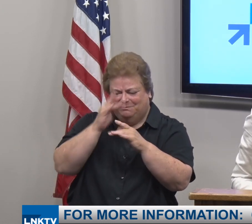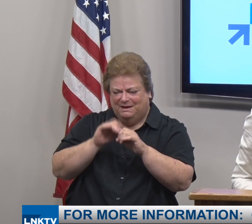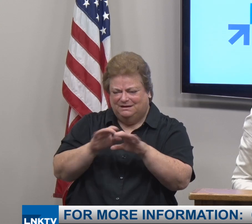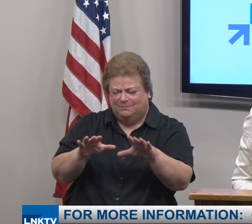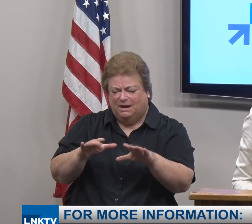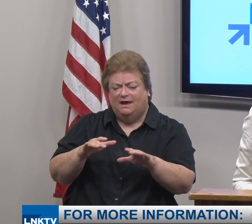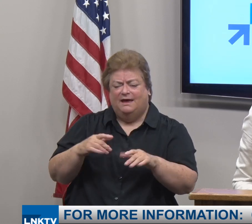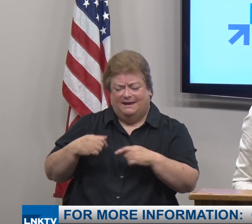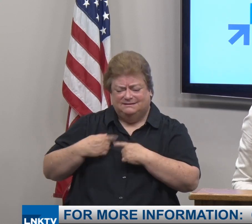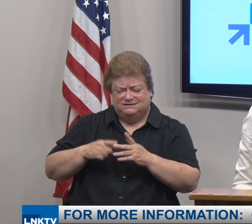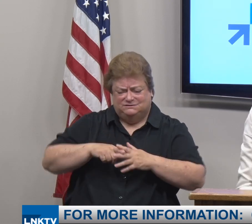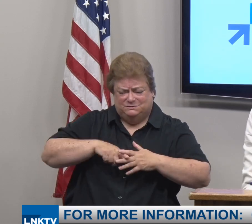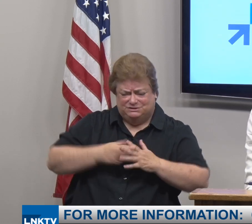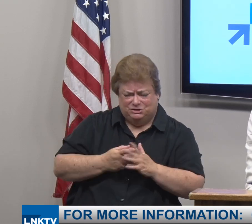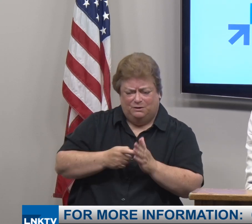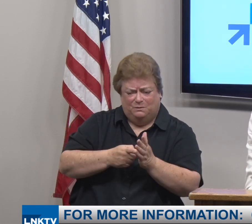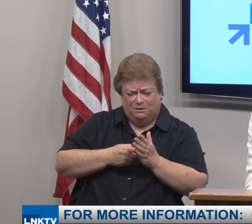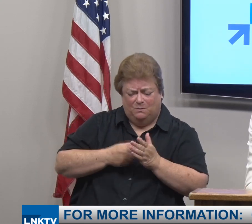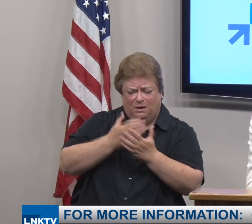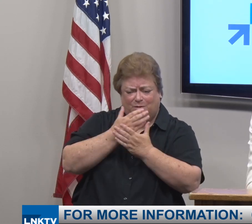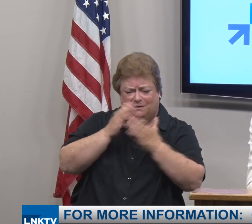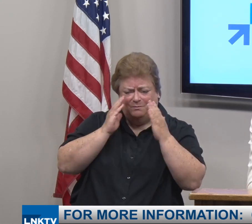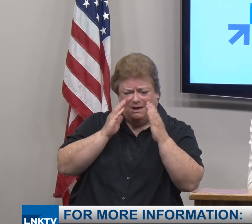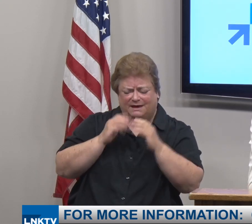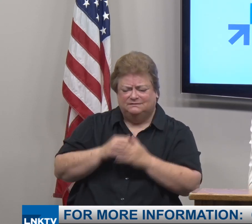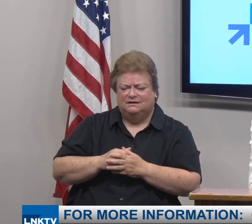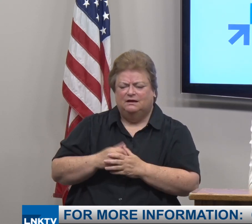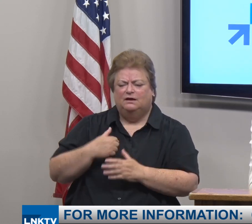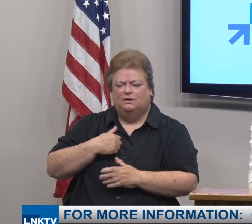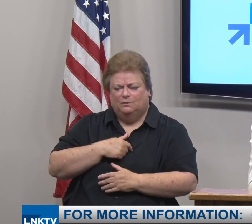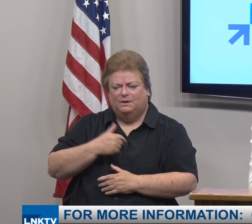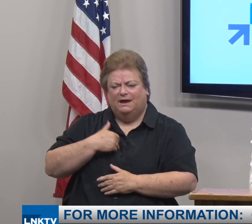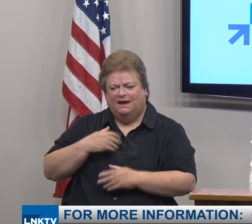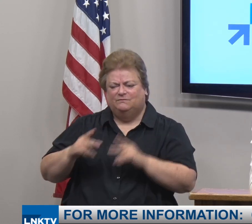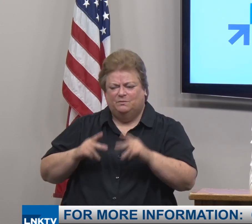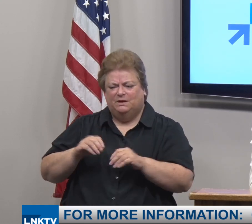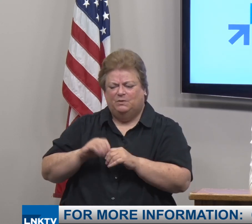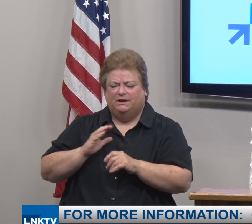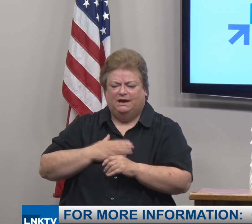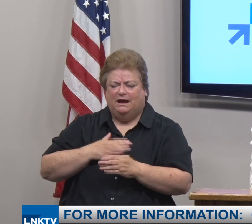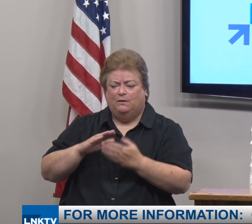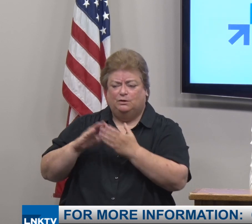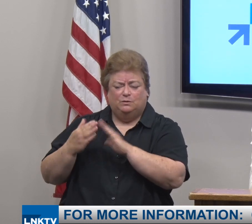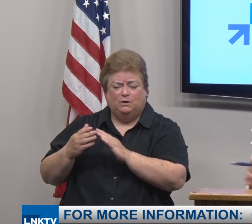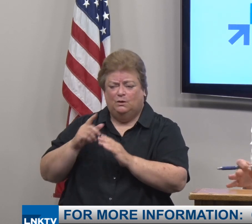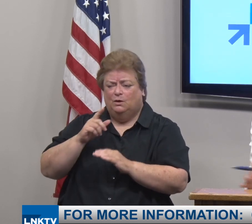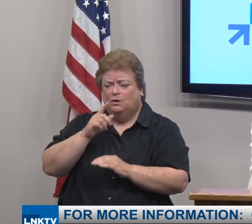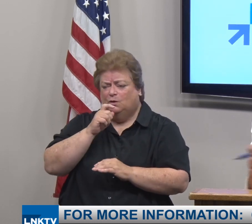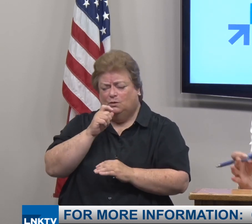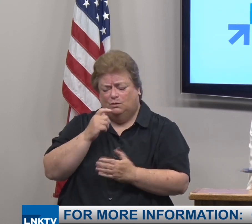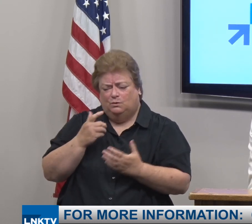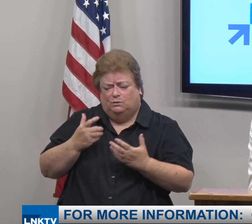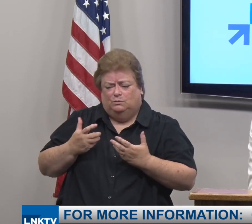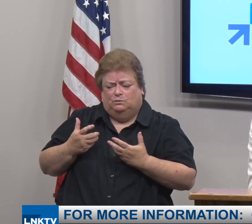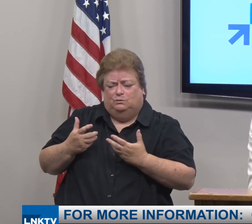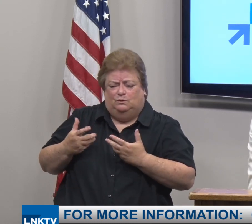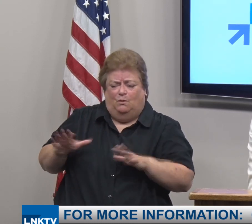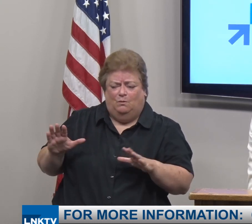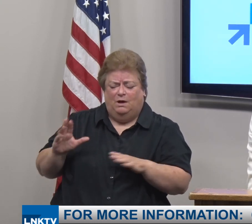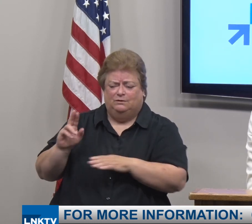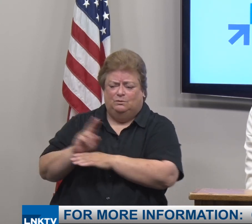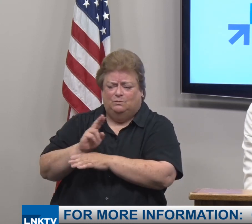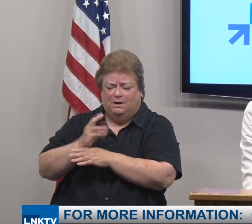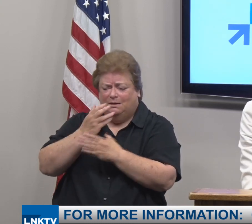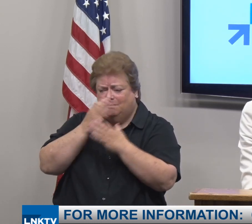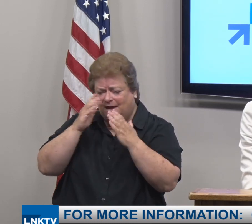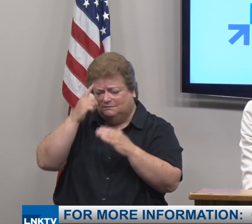place, we're encouraging people to recognize that there are members of our community who will not be wearing masks owing to a health problem